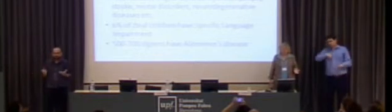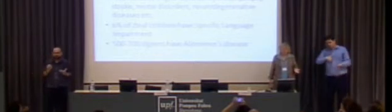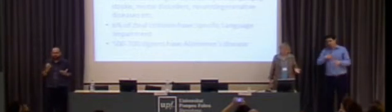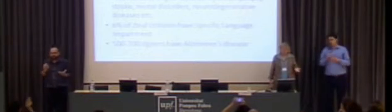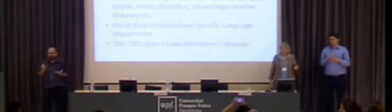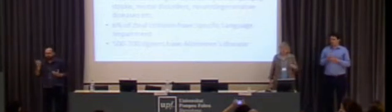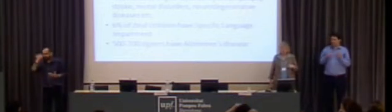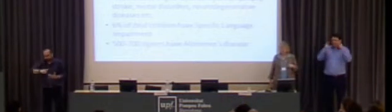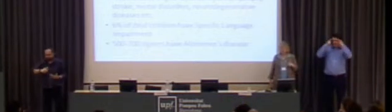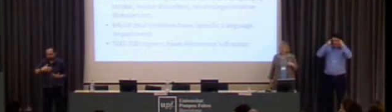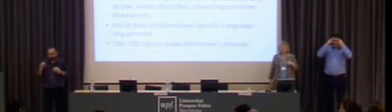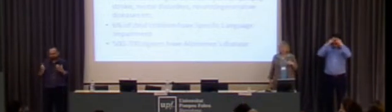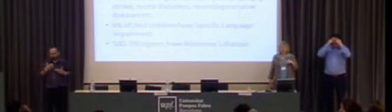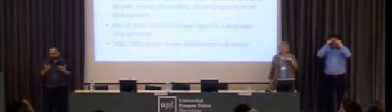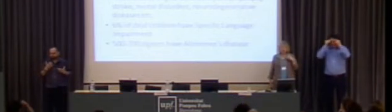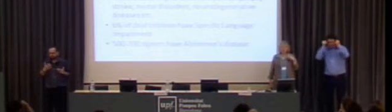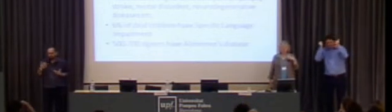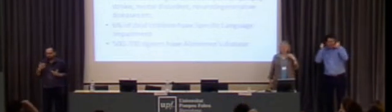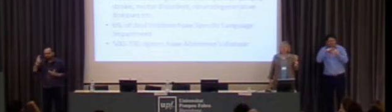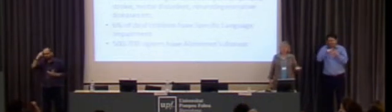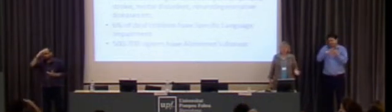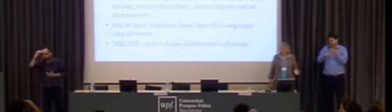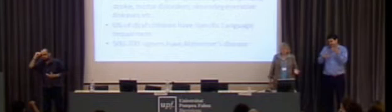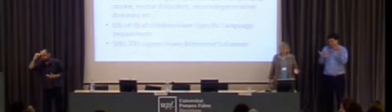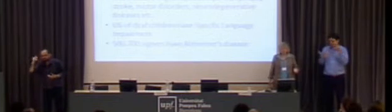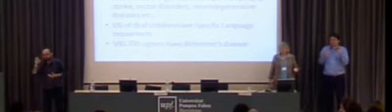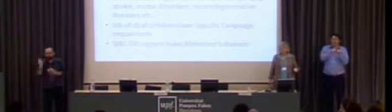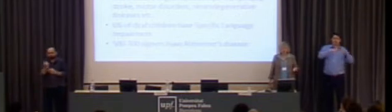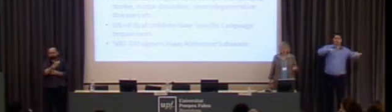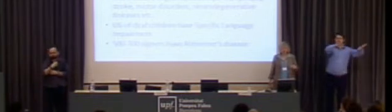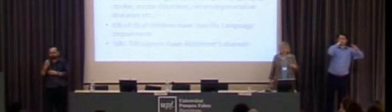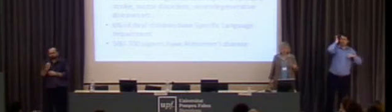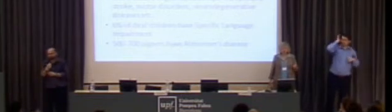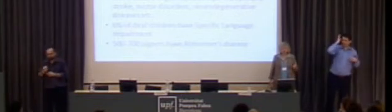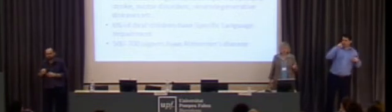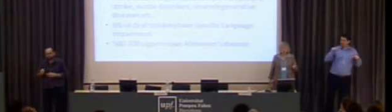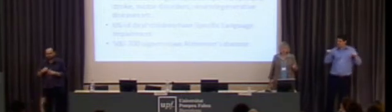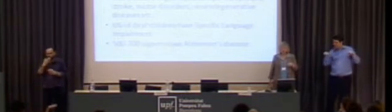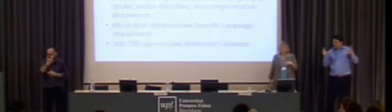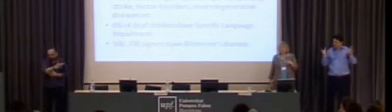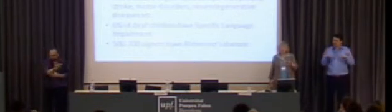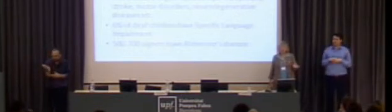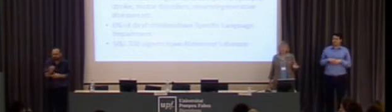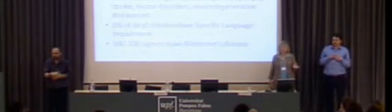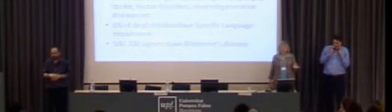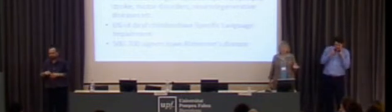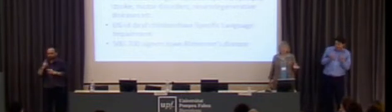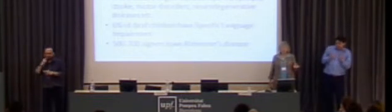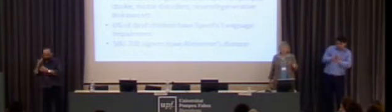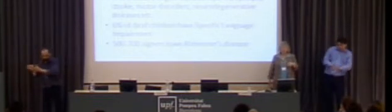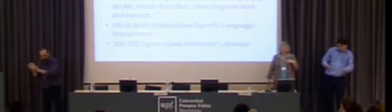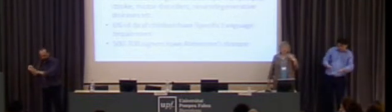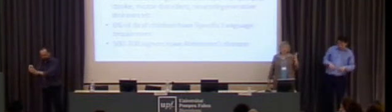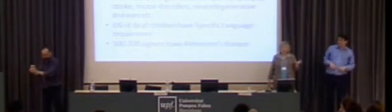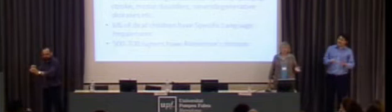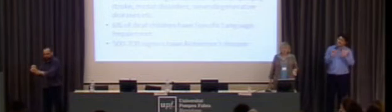neurodegenerative diseases. We know from research we've done looking at children that 6% of them